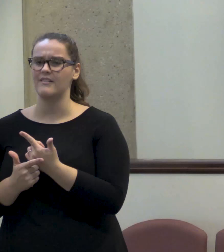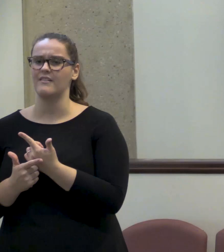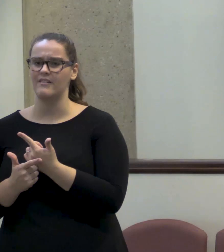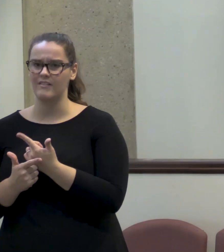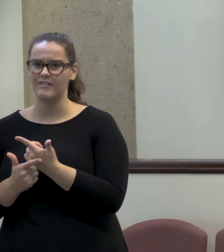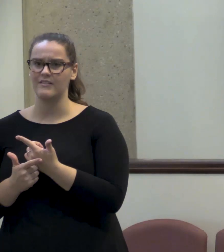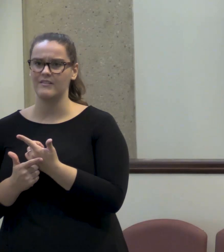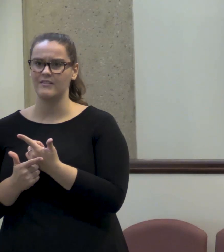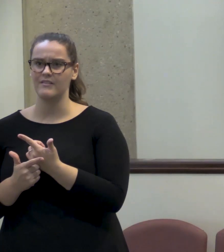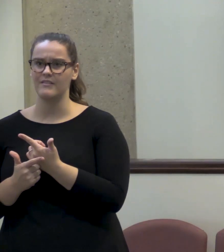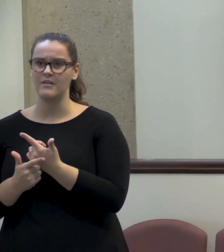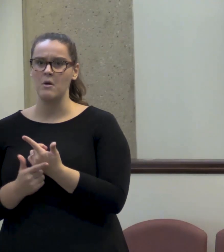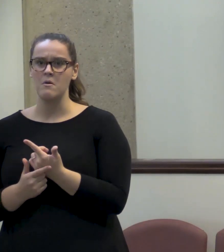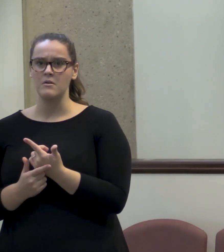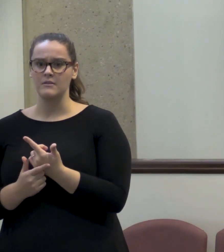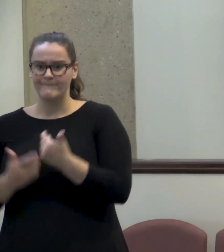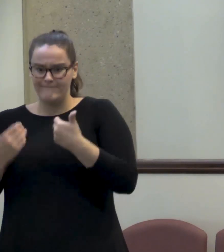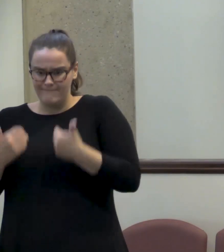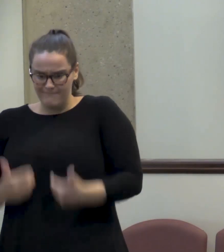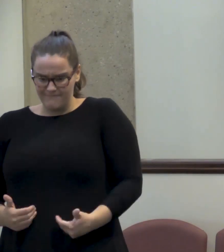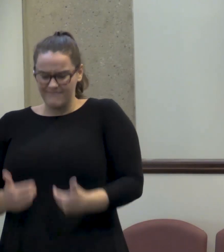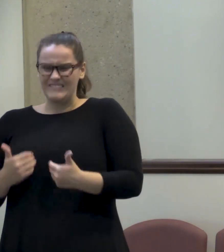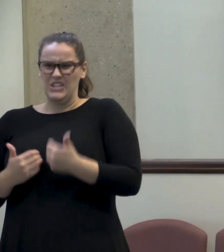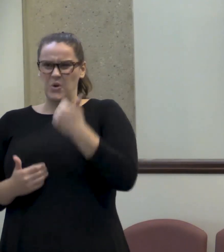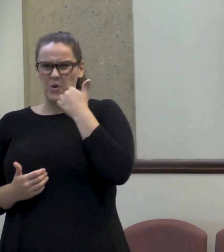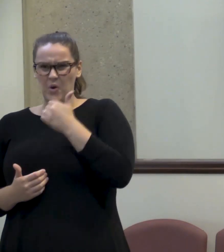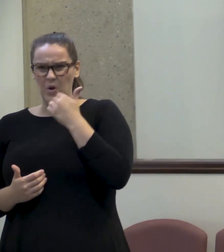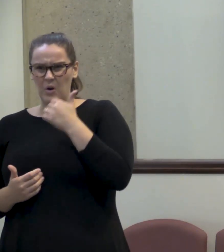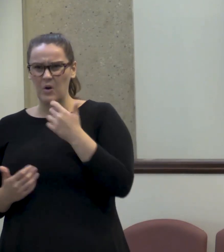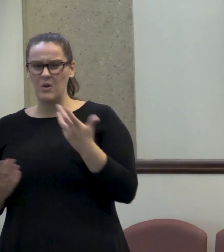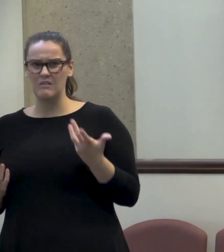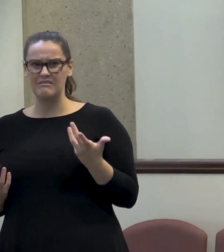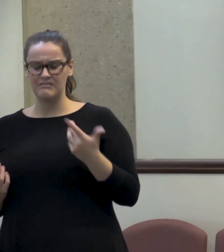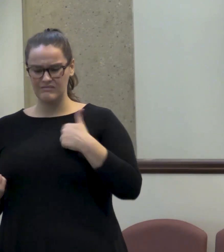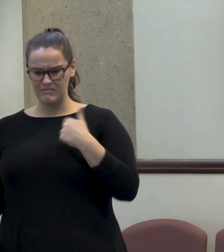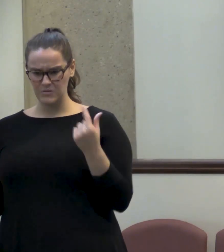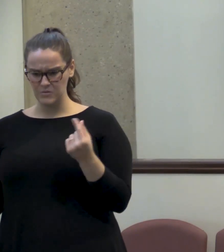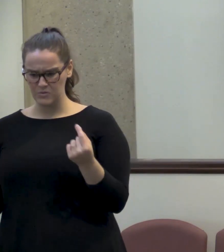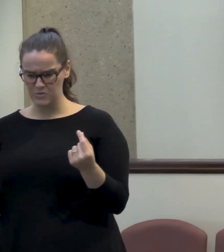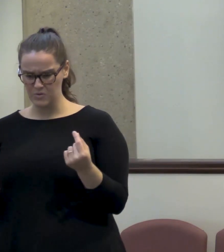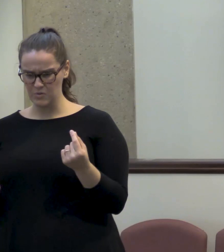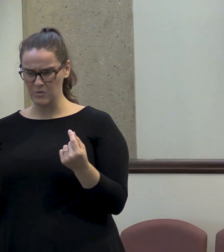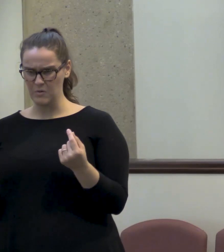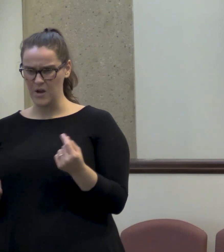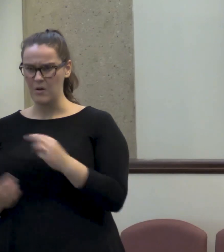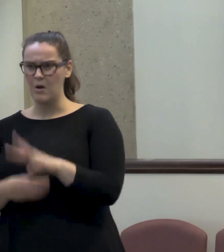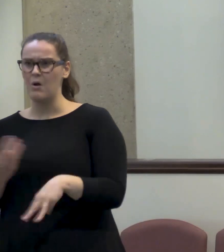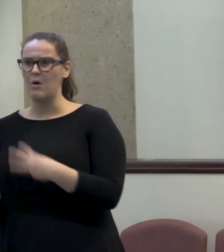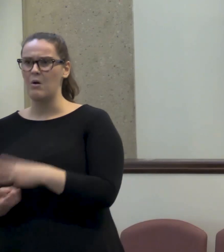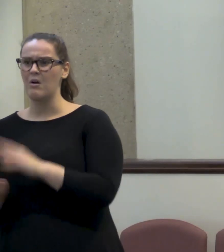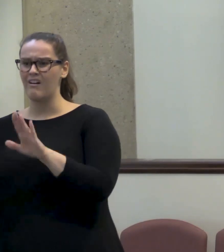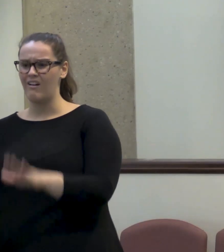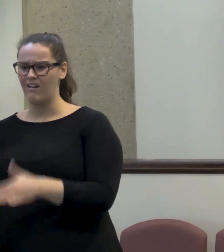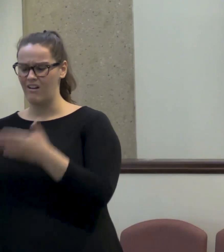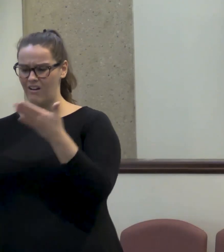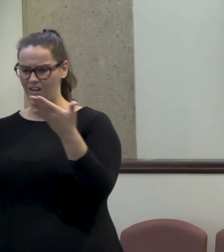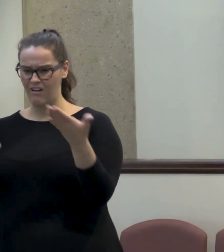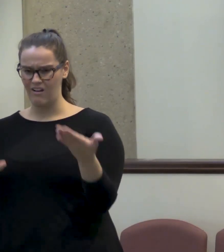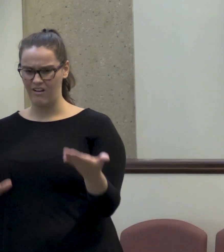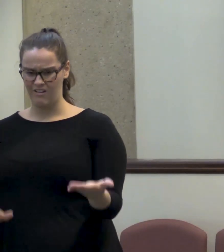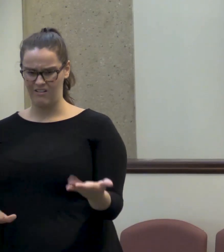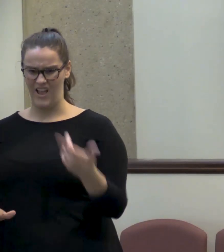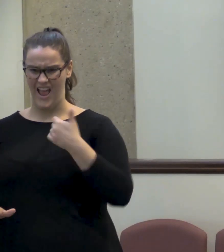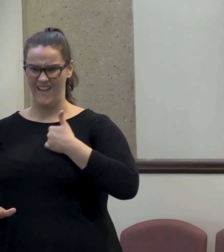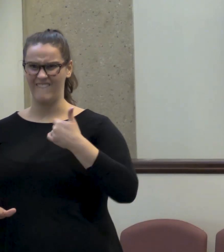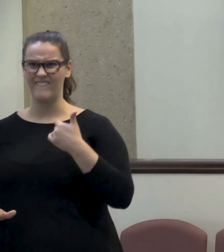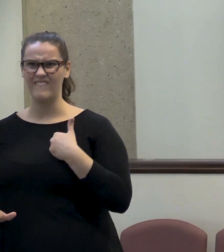What is one little girl supposed to do in a dying world with half the nation against her and a Cheeto for